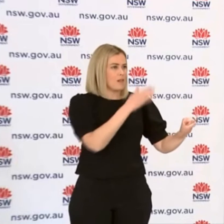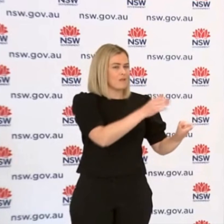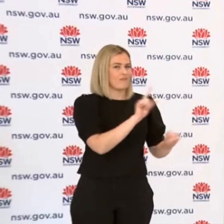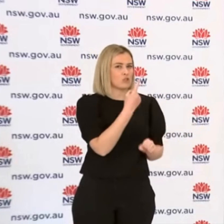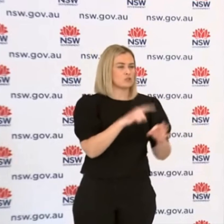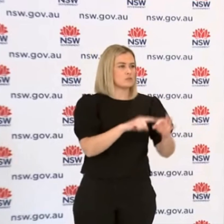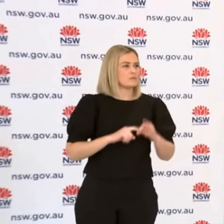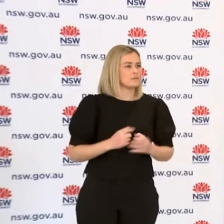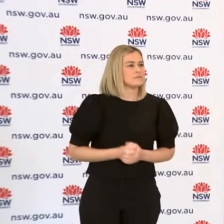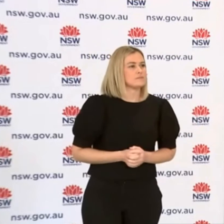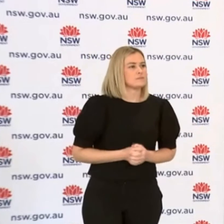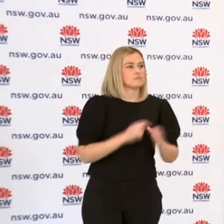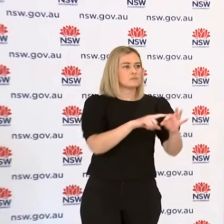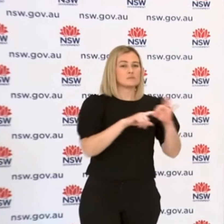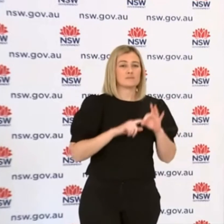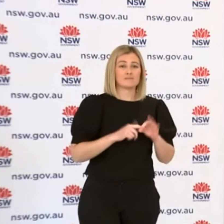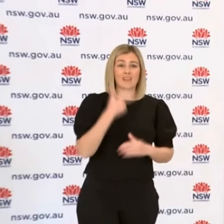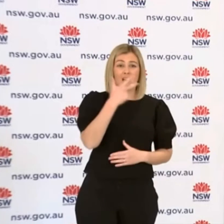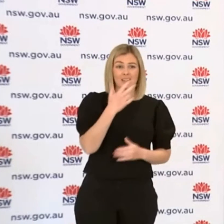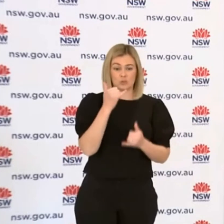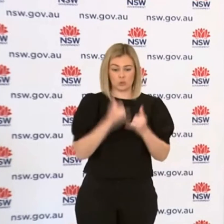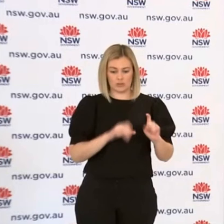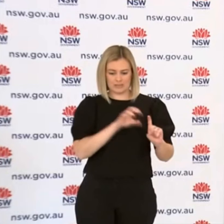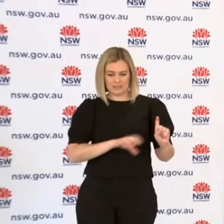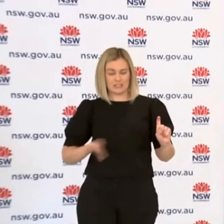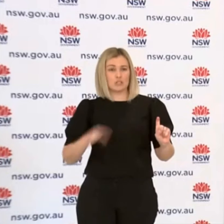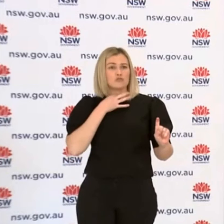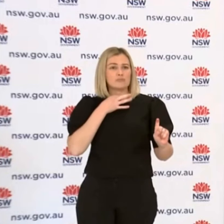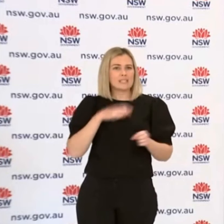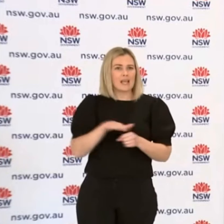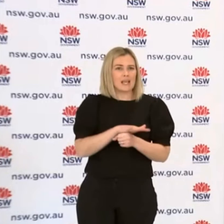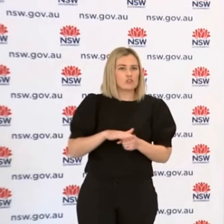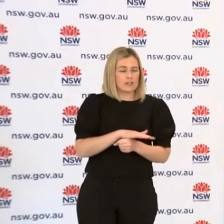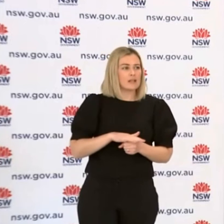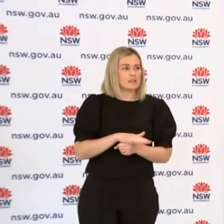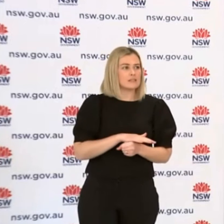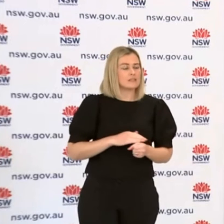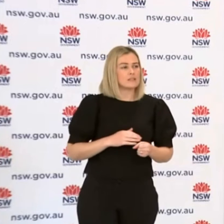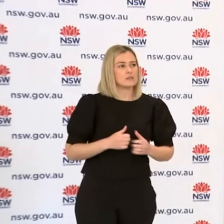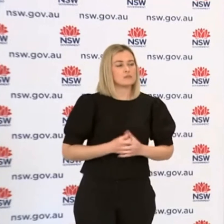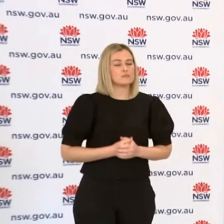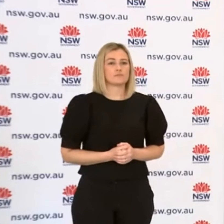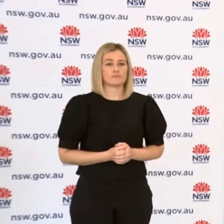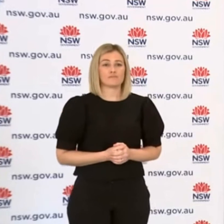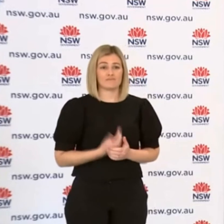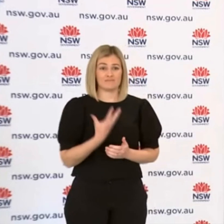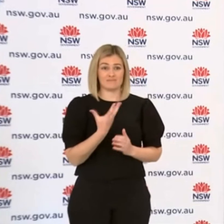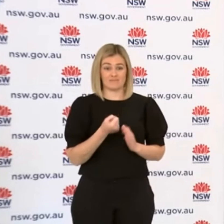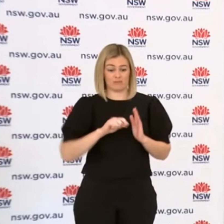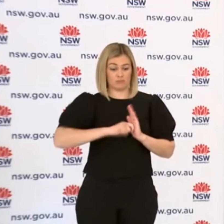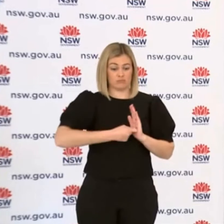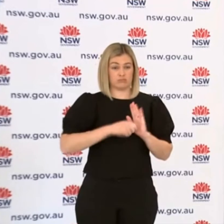of the 8 LGAs in lockdown, why do you think it is that Canterbury-Bankstown... Sorry, I'm just trying to... Out of the 8 LGAs under lockdown, why is